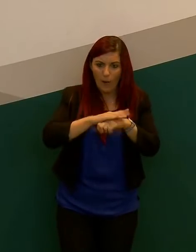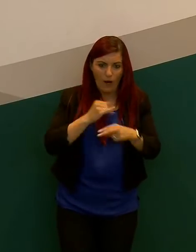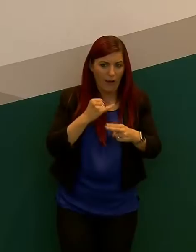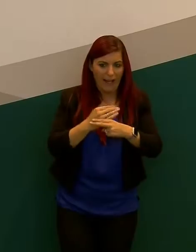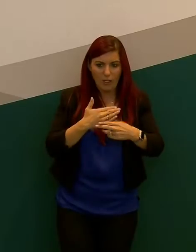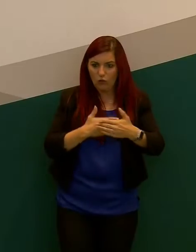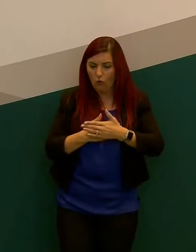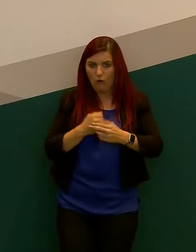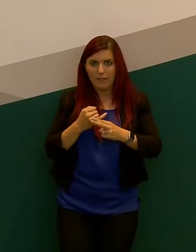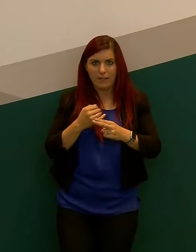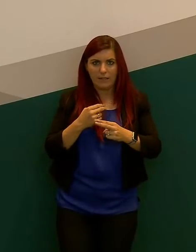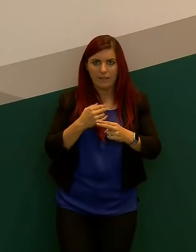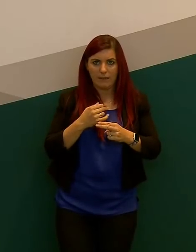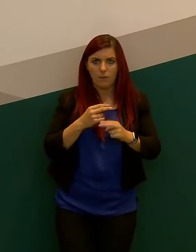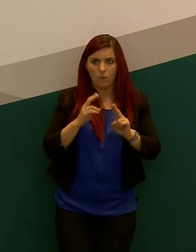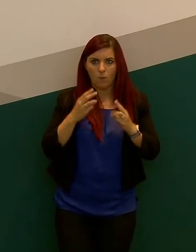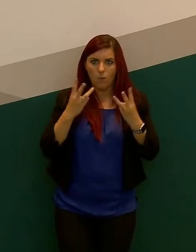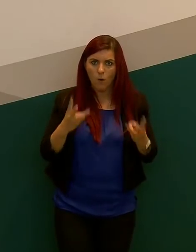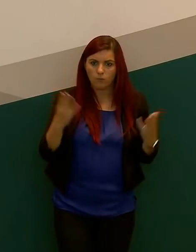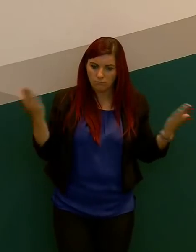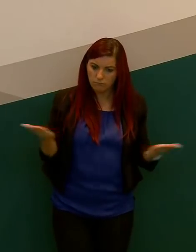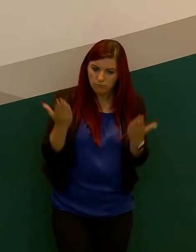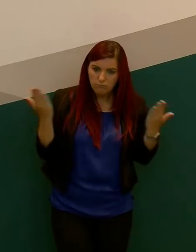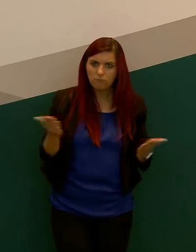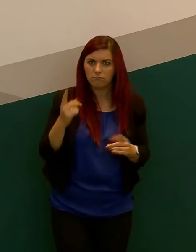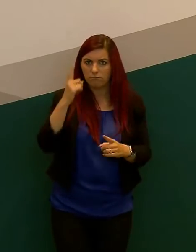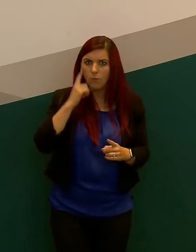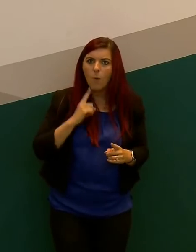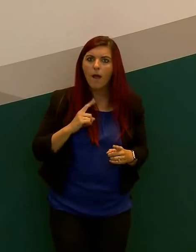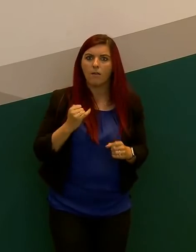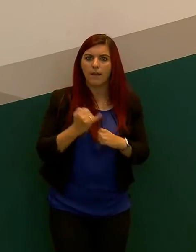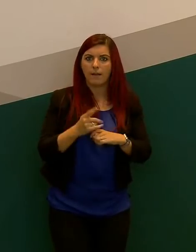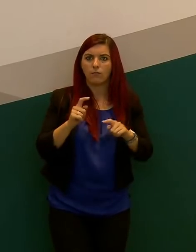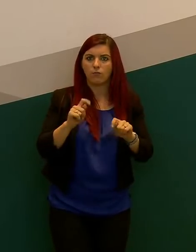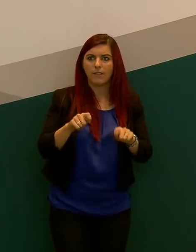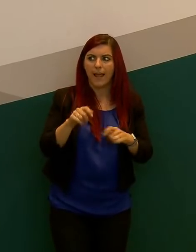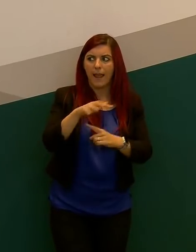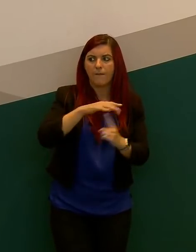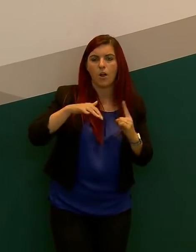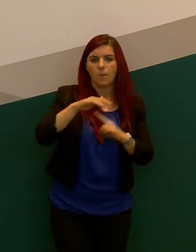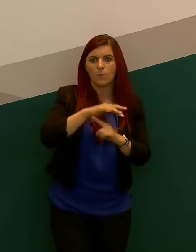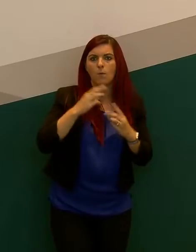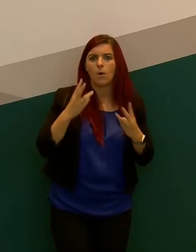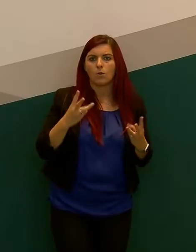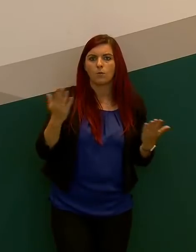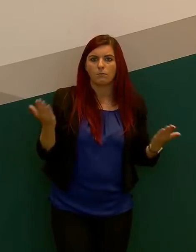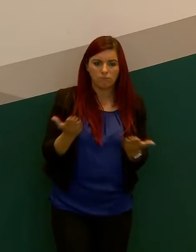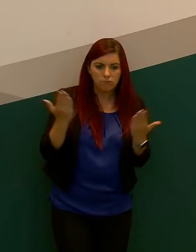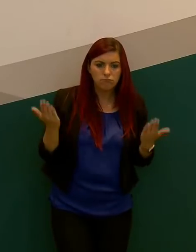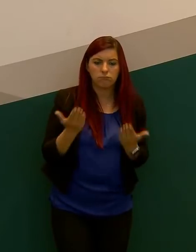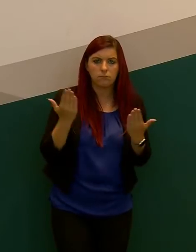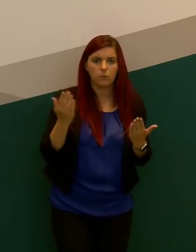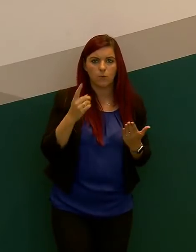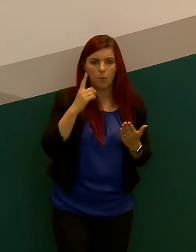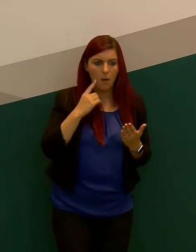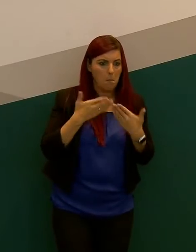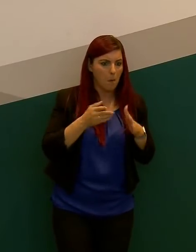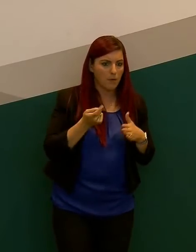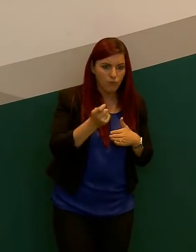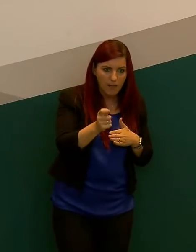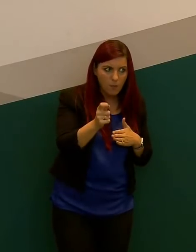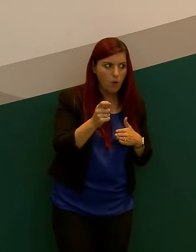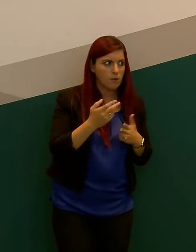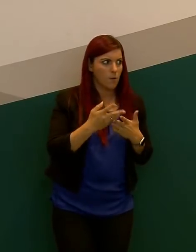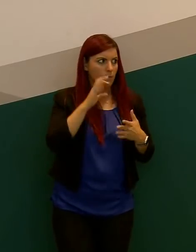physical distancing is compromised, and that's usually in retail environments. It's also on public transport, which is why the decision was